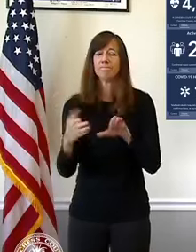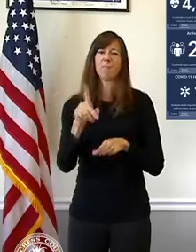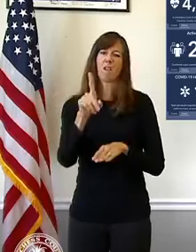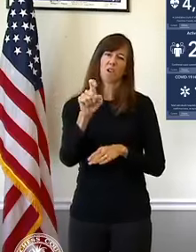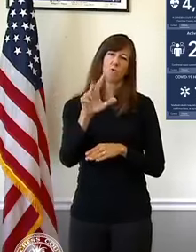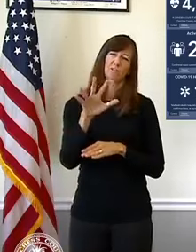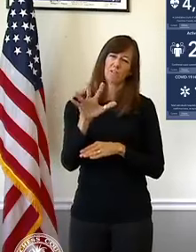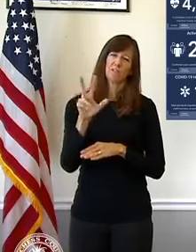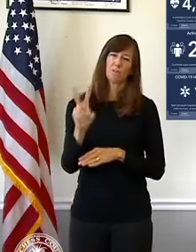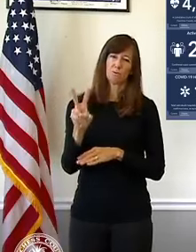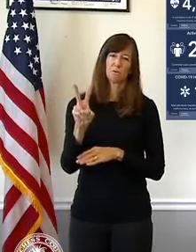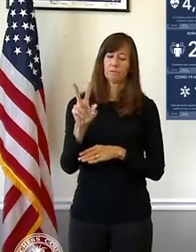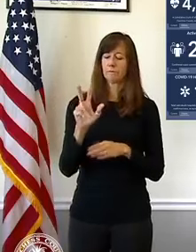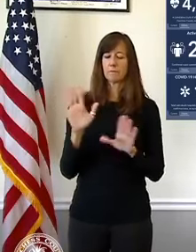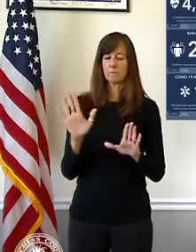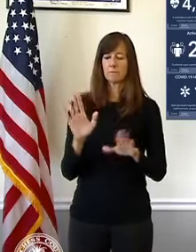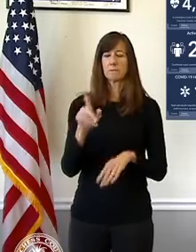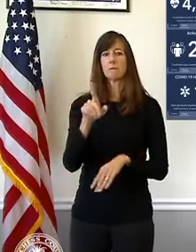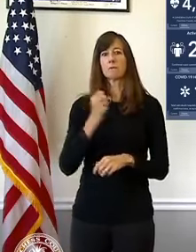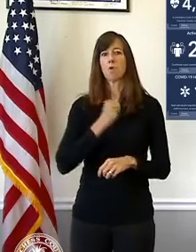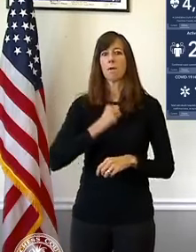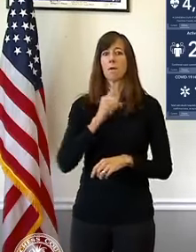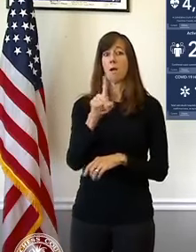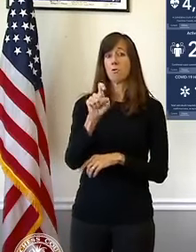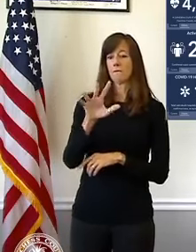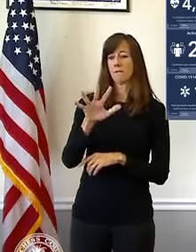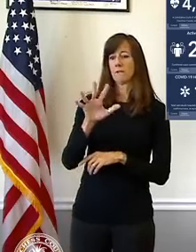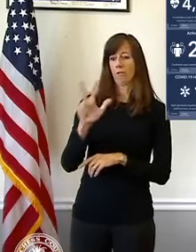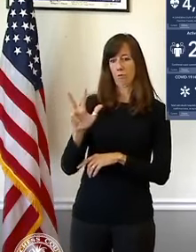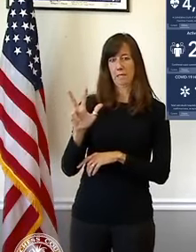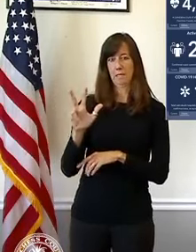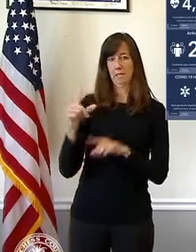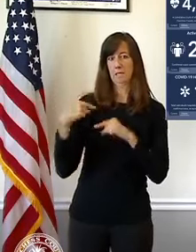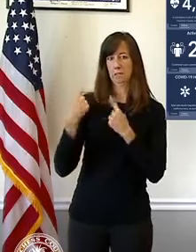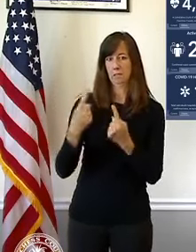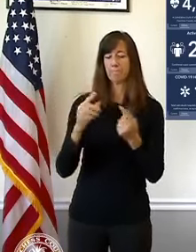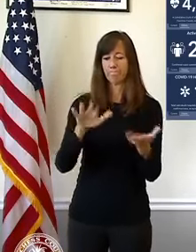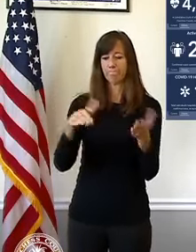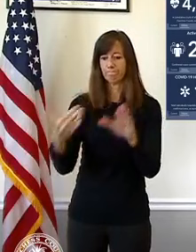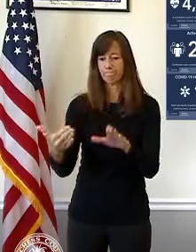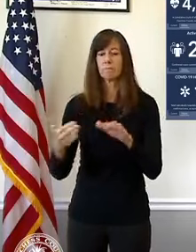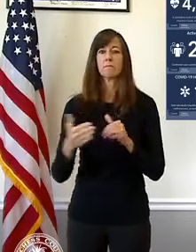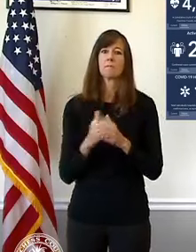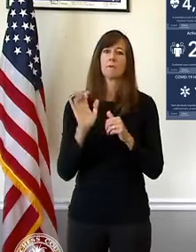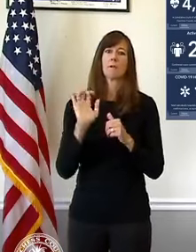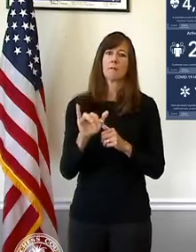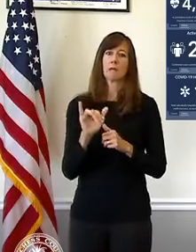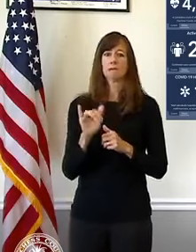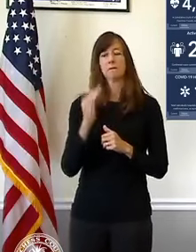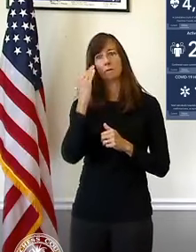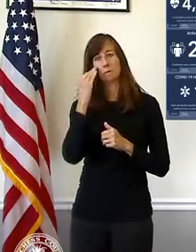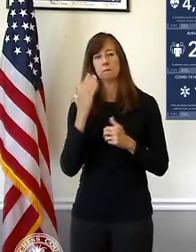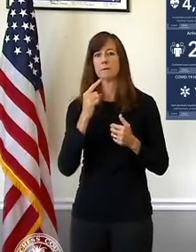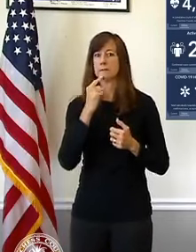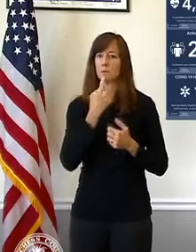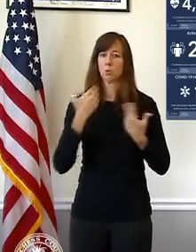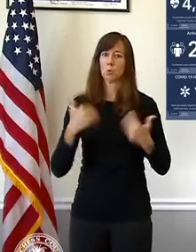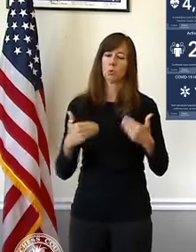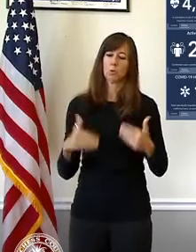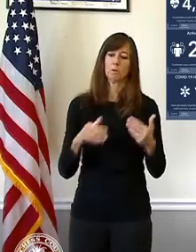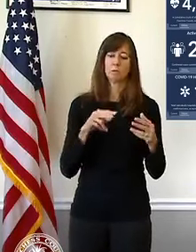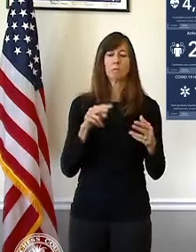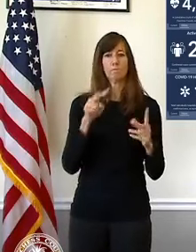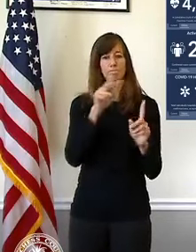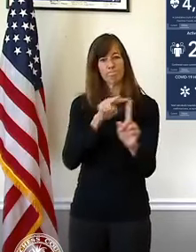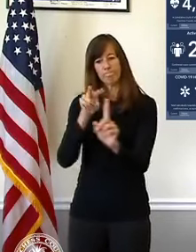not increased in the last several weeks, but of course we continue to monitor. We in the region have tracked